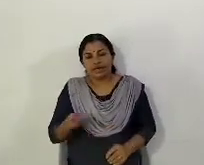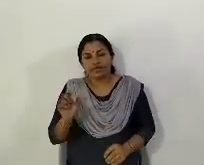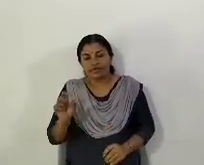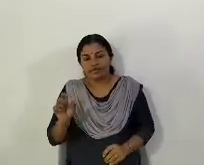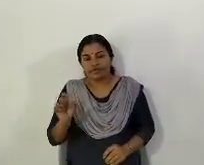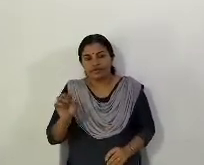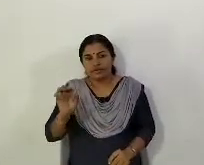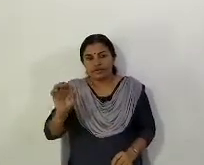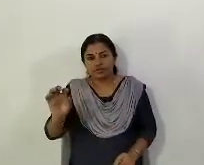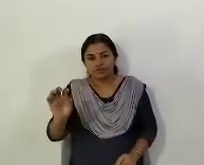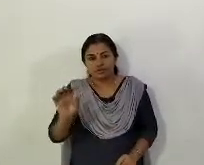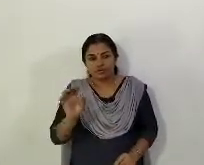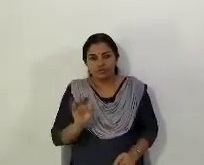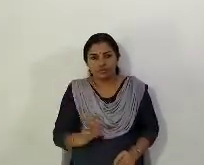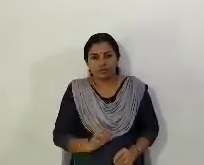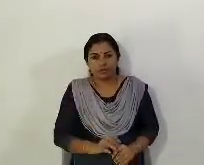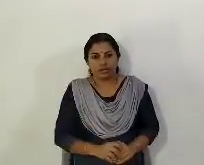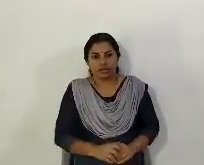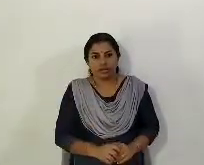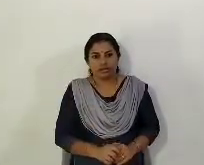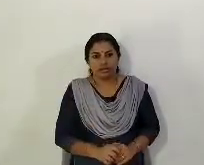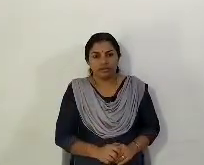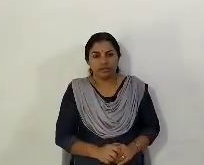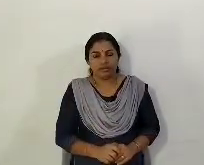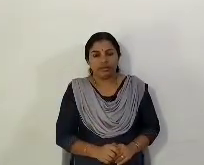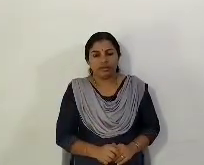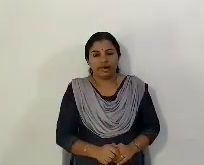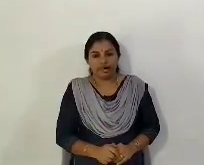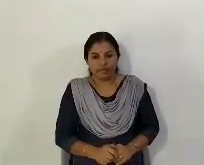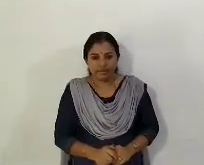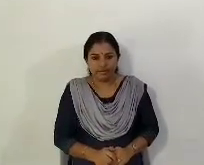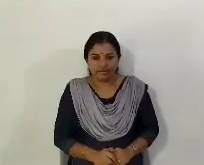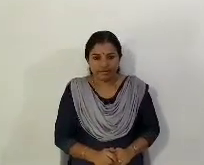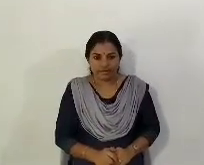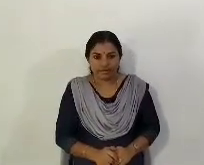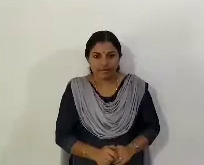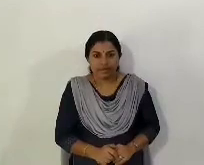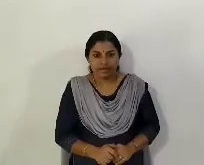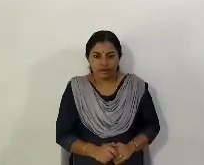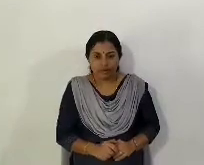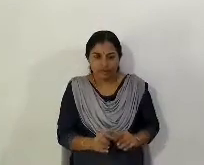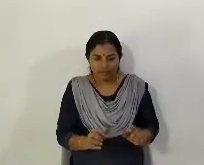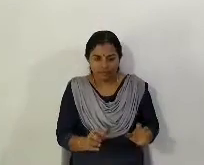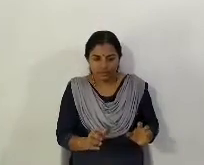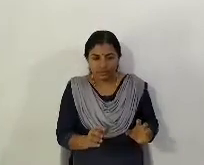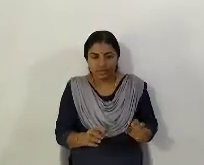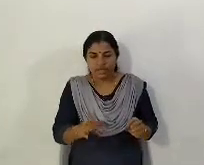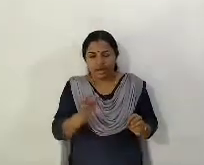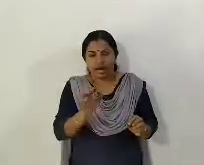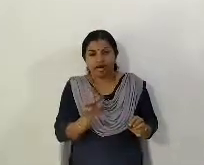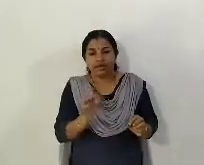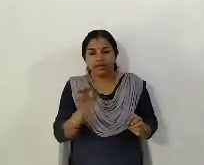you just zoom the images or the image